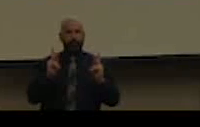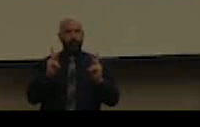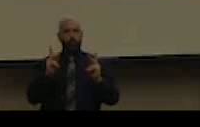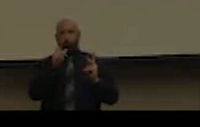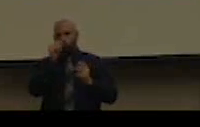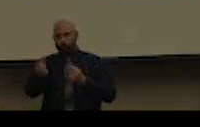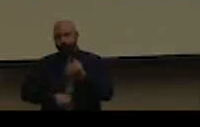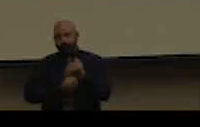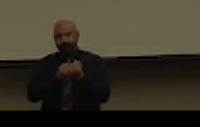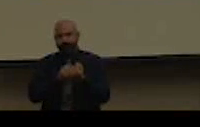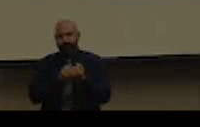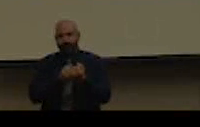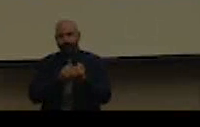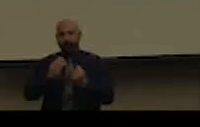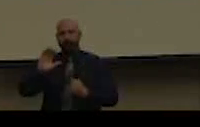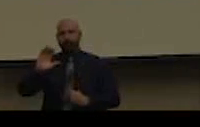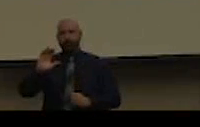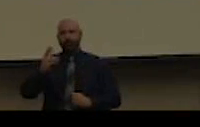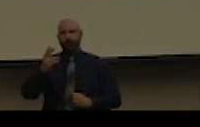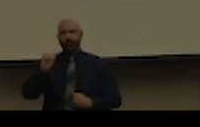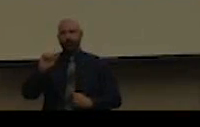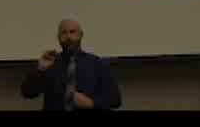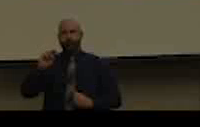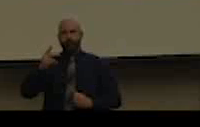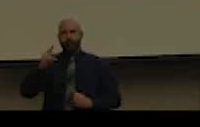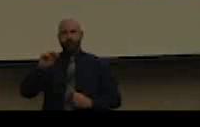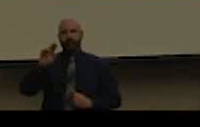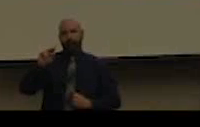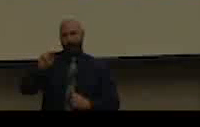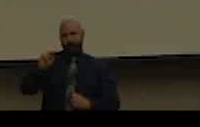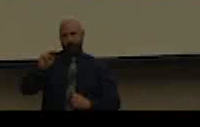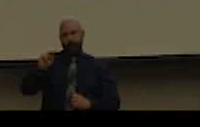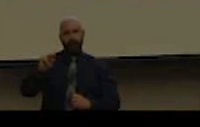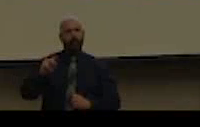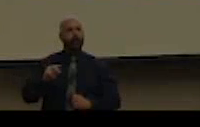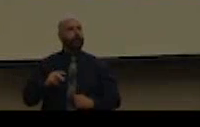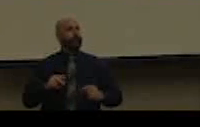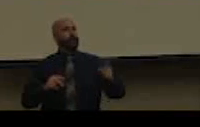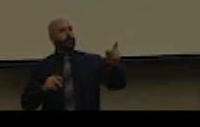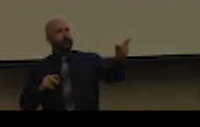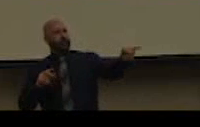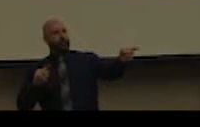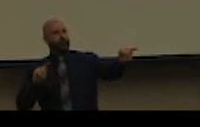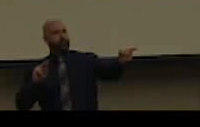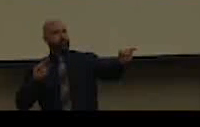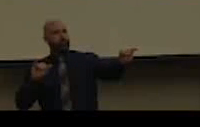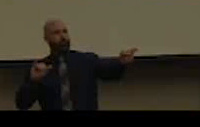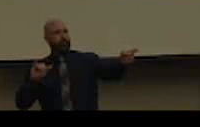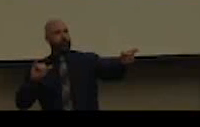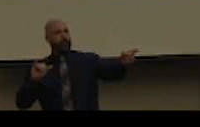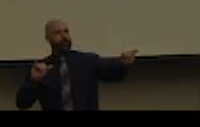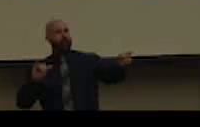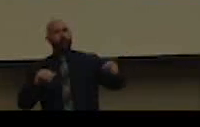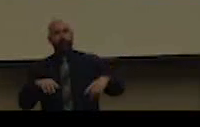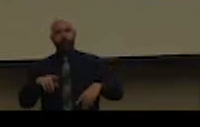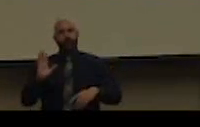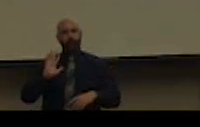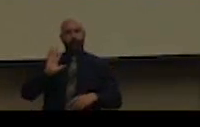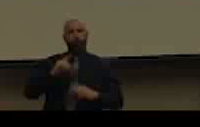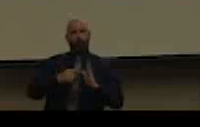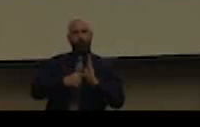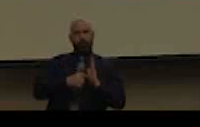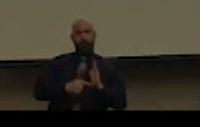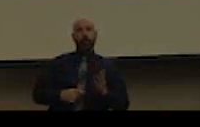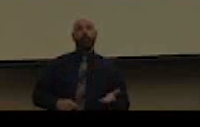mean, you know, Tony's a former Rep. Leegee, you know, he knows that if you just have one person that is advocating